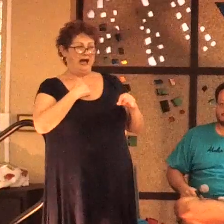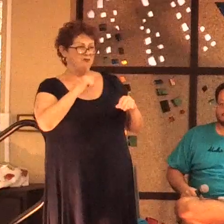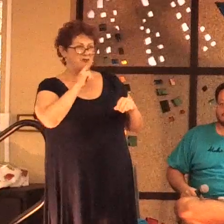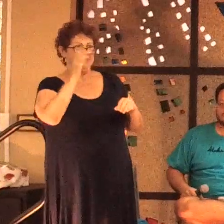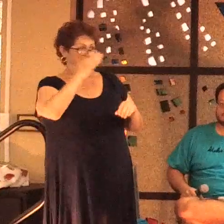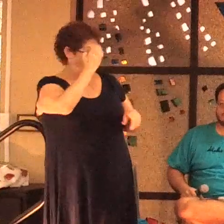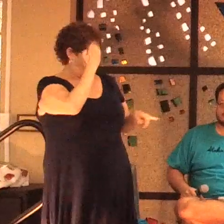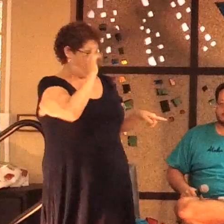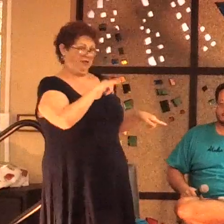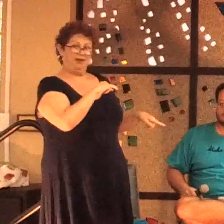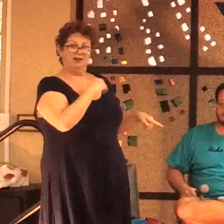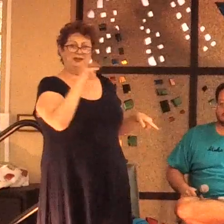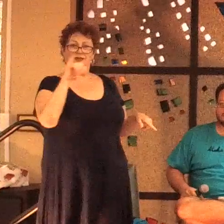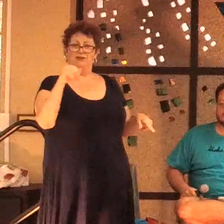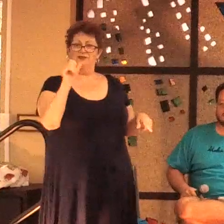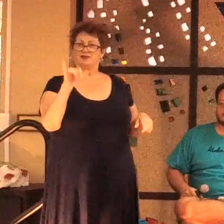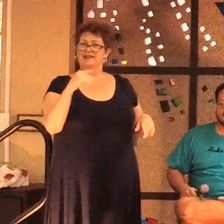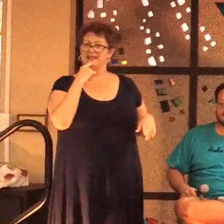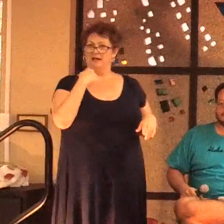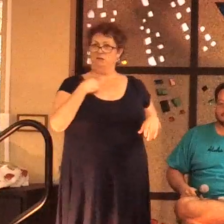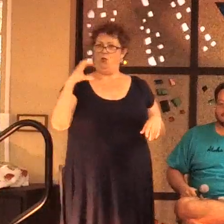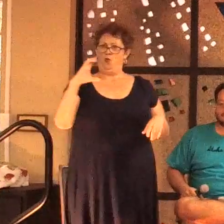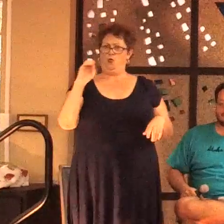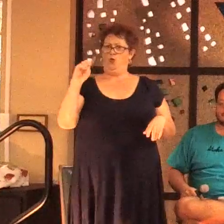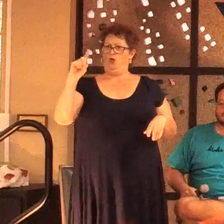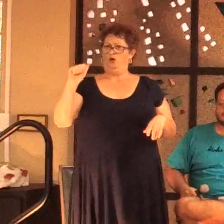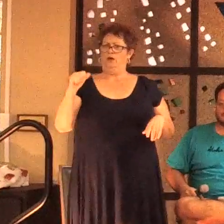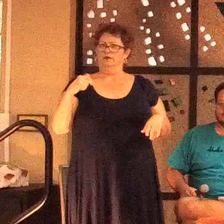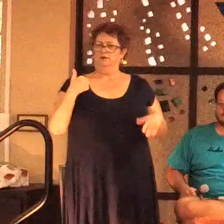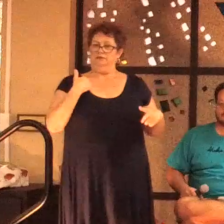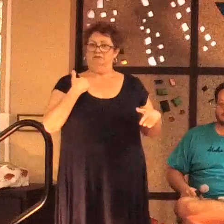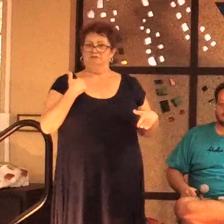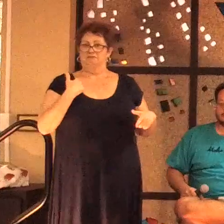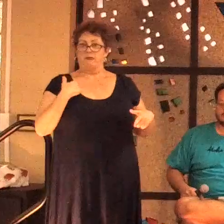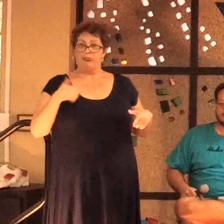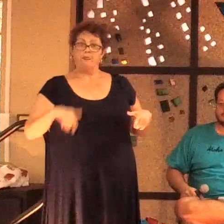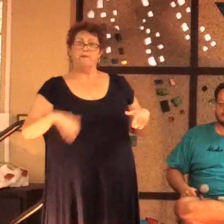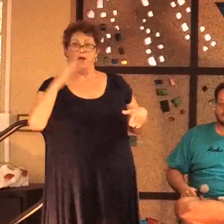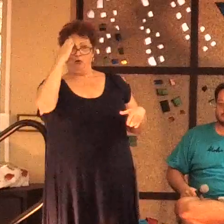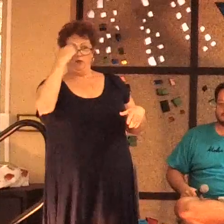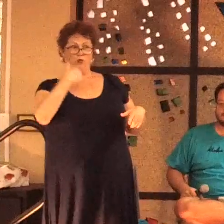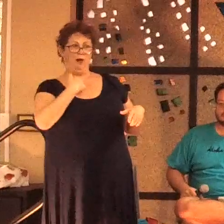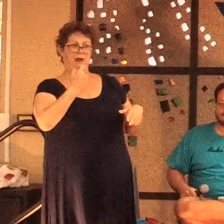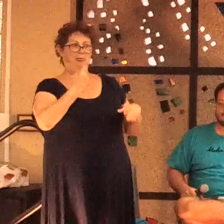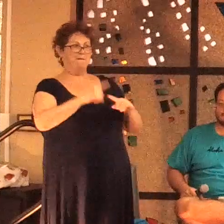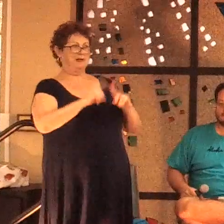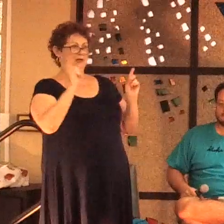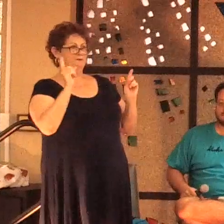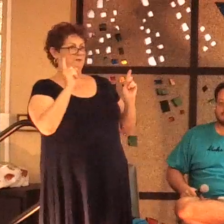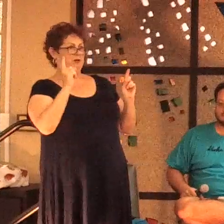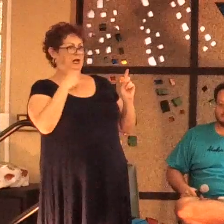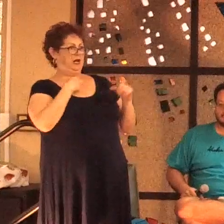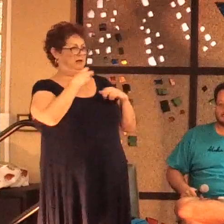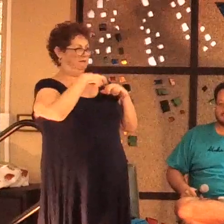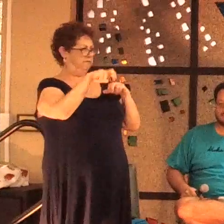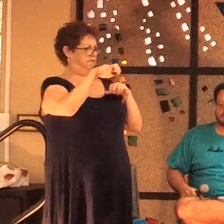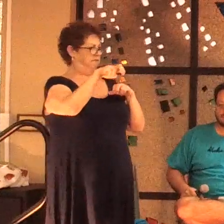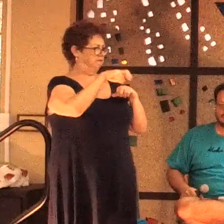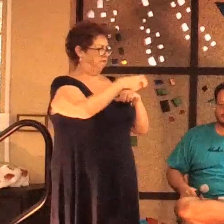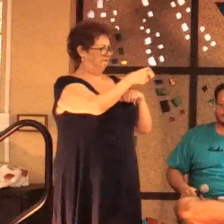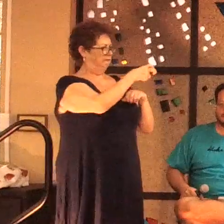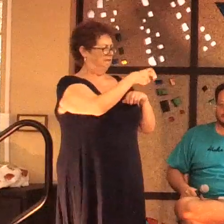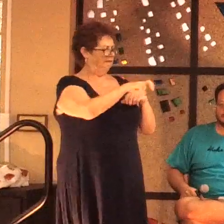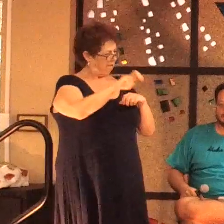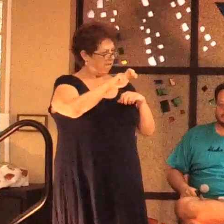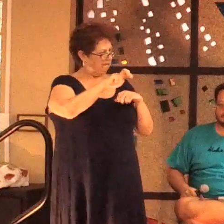And I don't know, like Jay says, I'm a CODA. I never knew that. Growing up, I knew I was a little bit